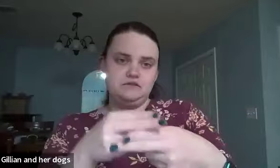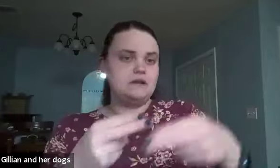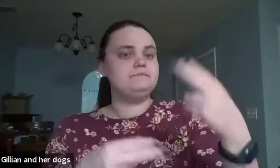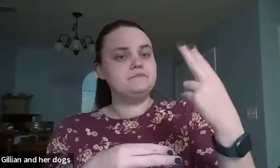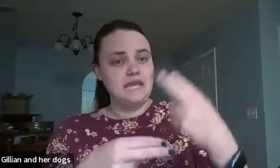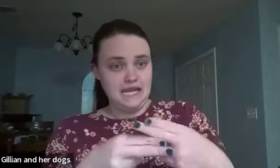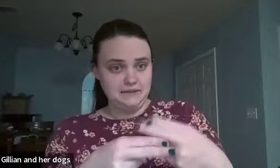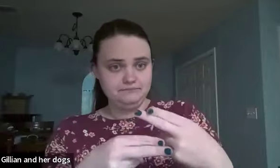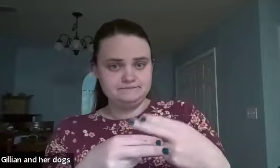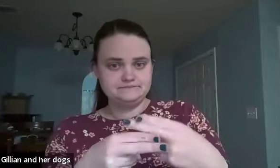either way. Name.